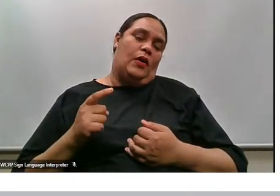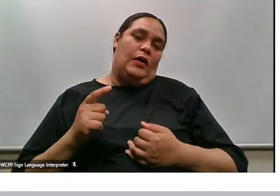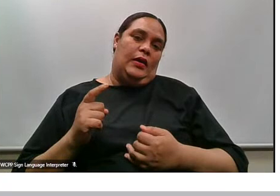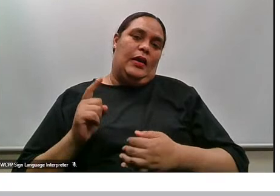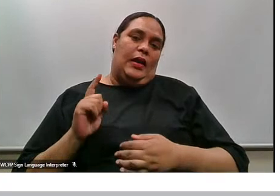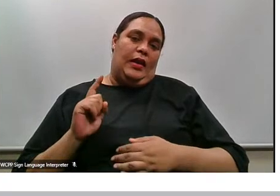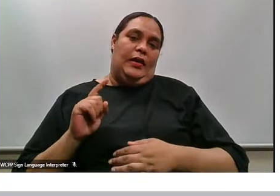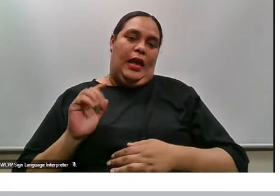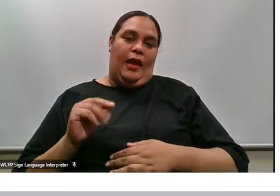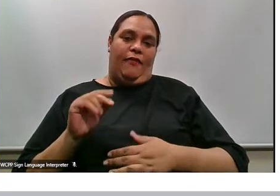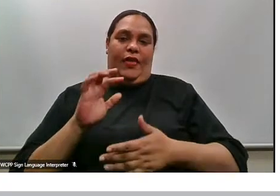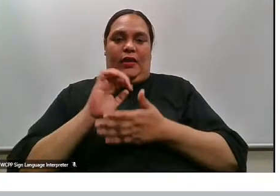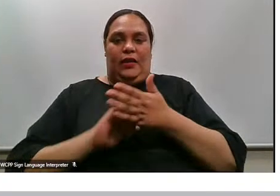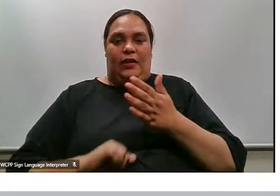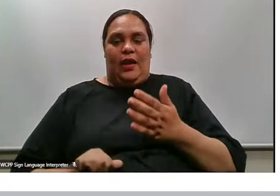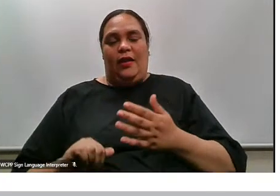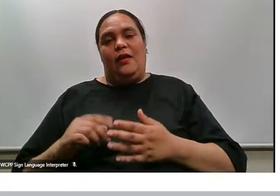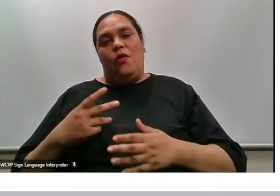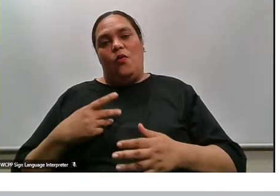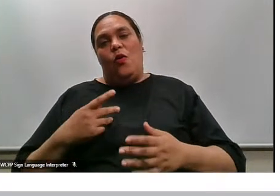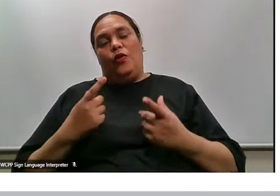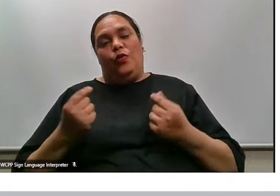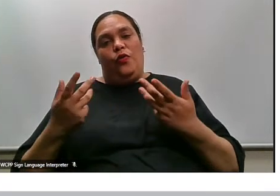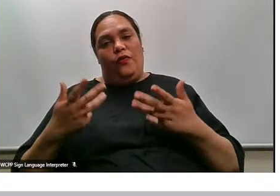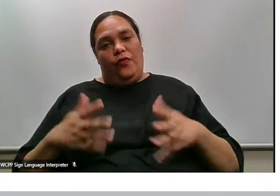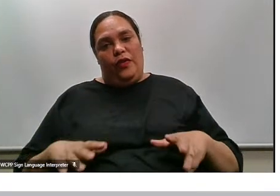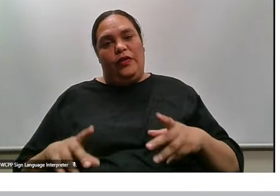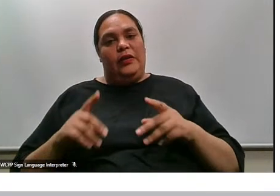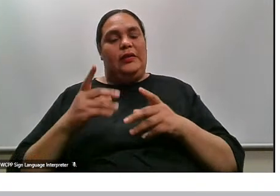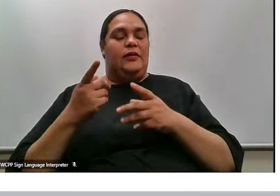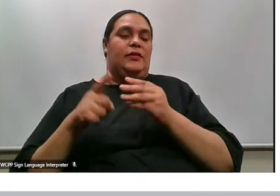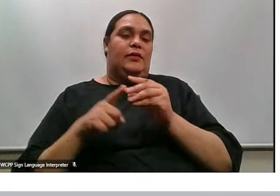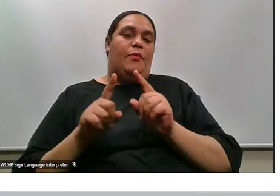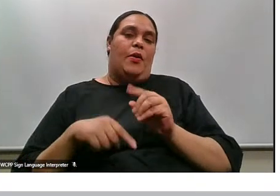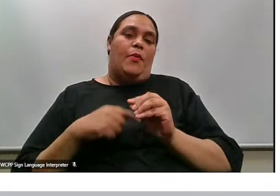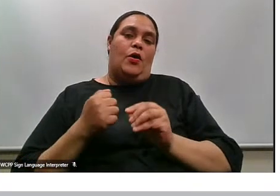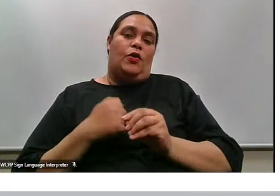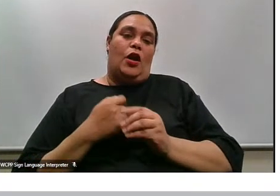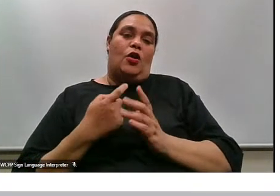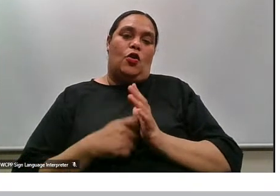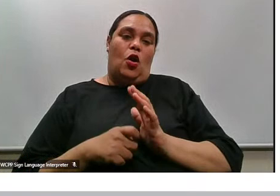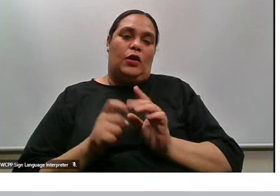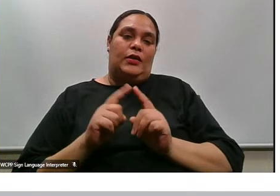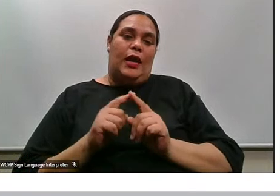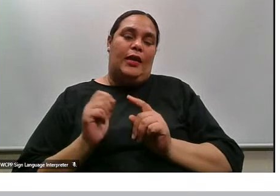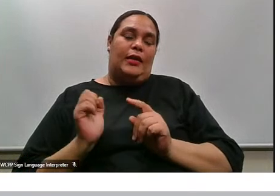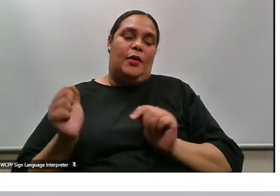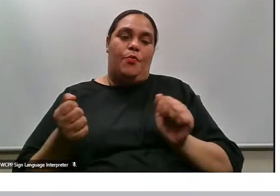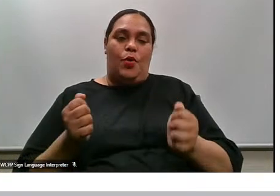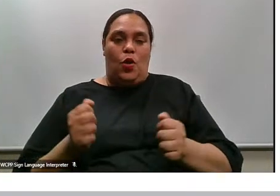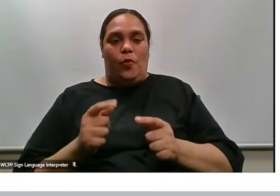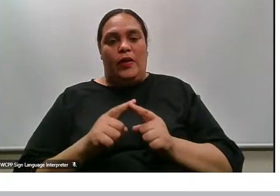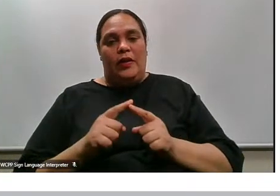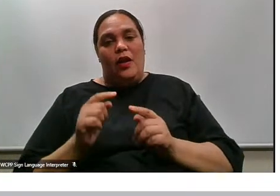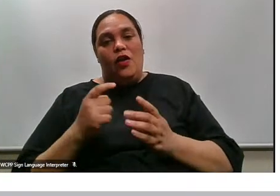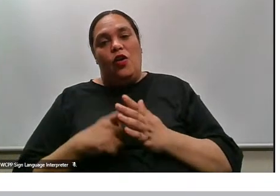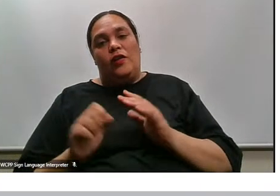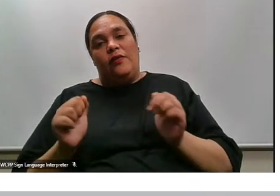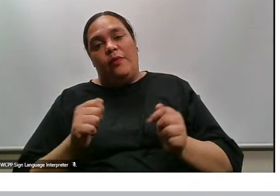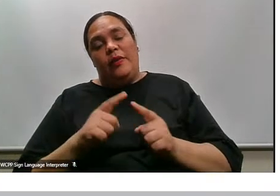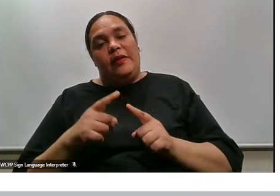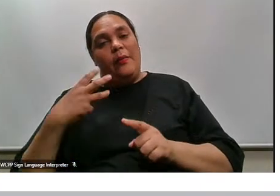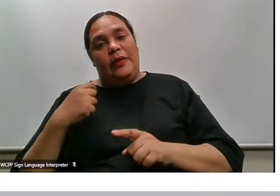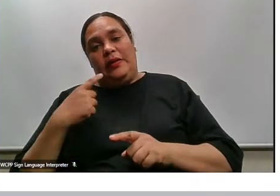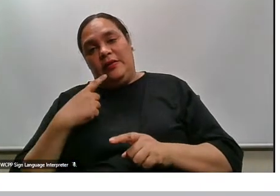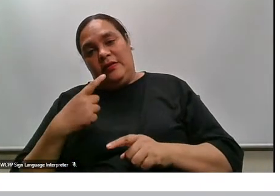then have that deducted, which was done. In terms of our cost employment and cost of employment, and as Minister is